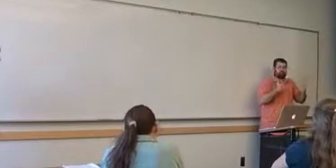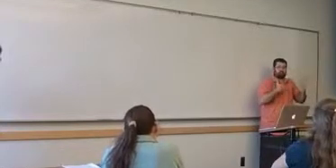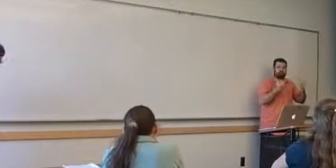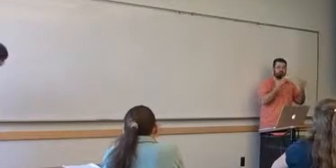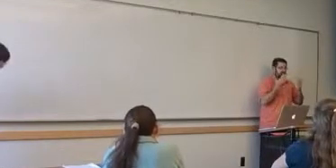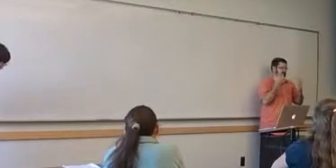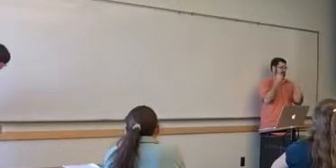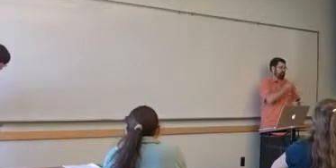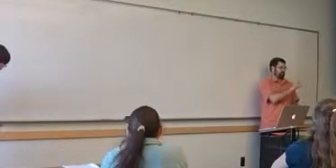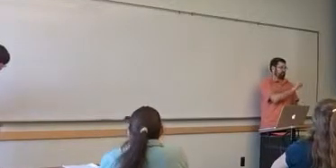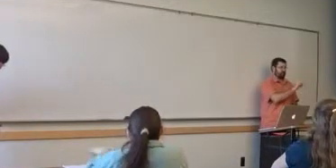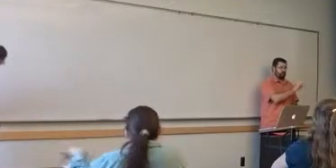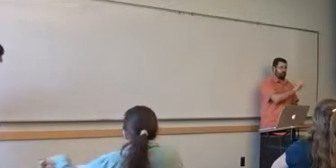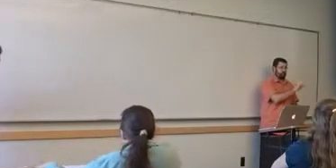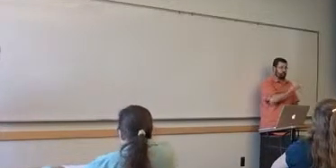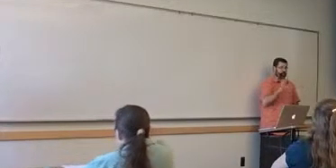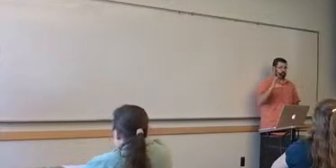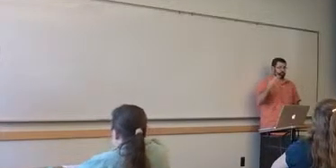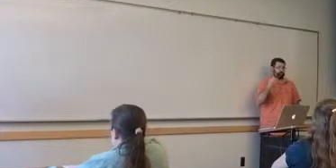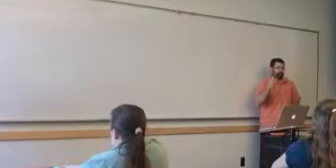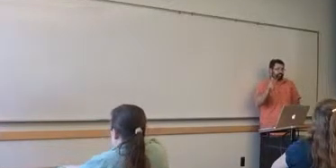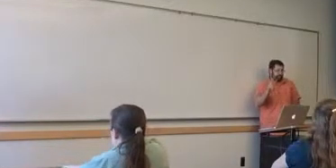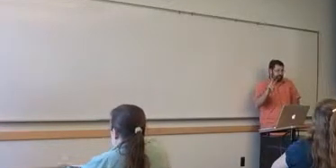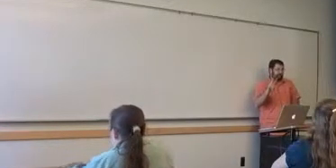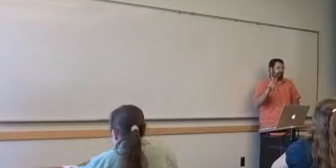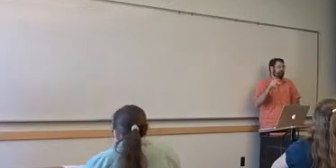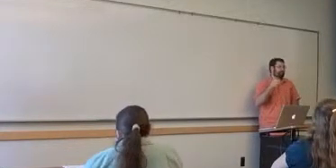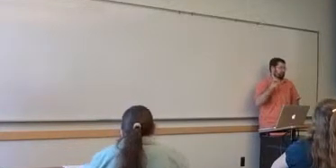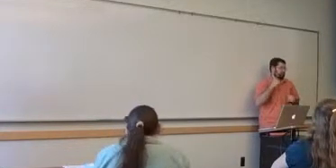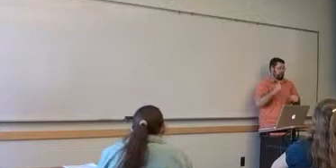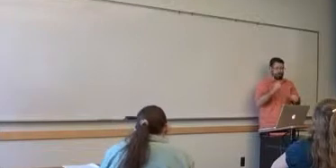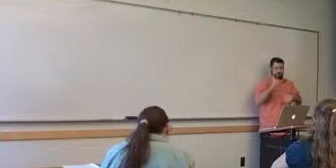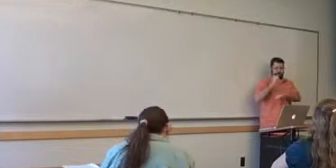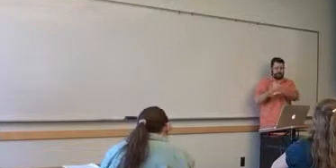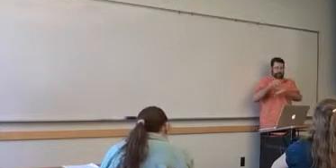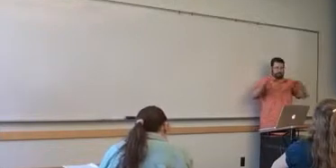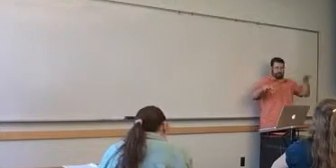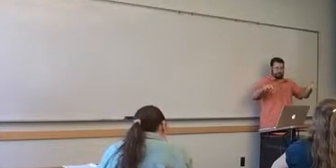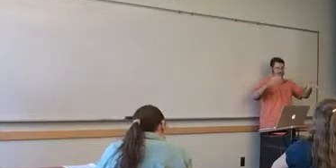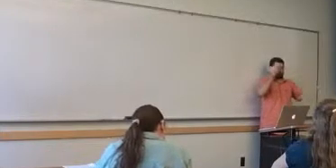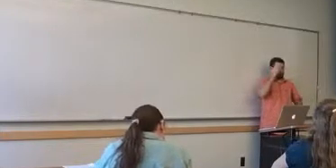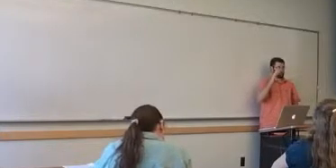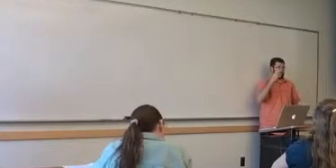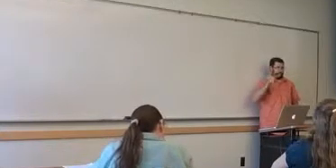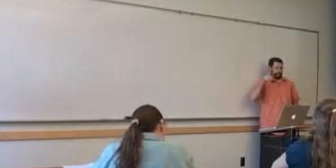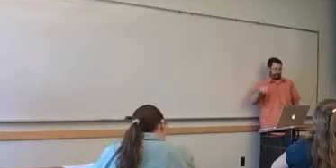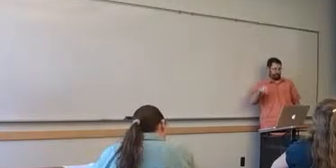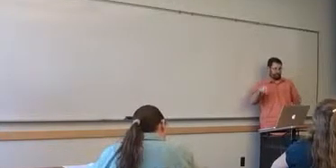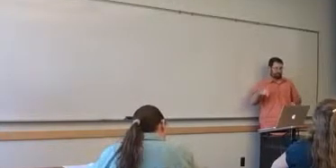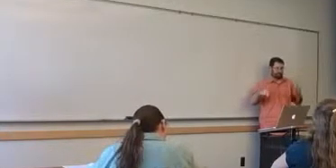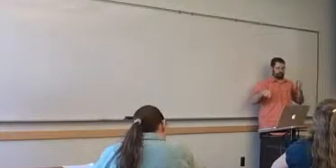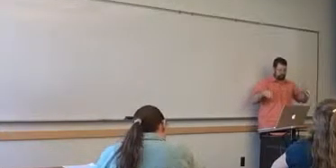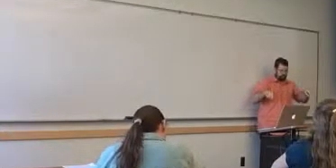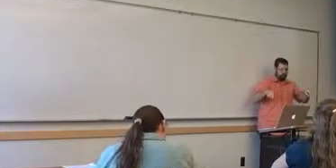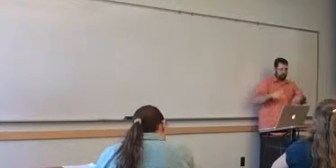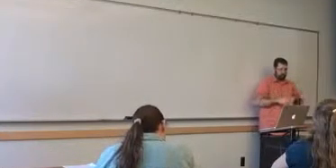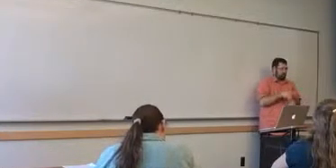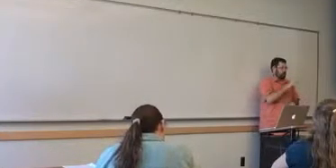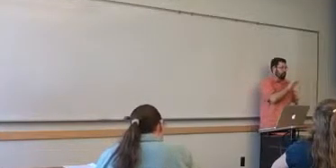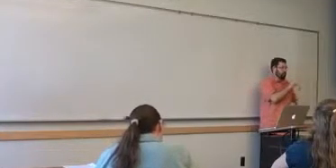Comparative structures. Say I'm talking about a Ford and a Chevy. So I can set those up in space and have to remember now, Chevys are on my